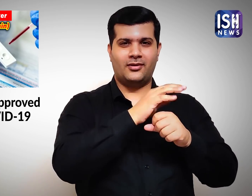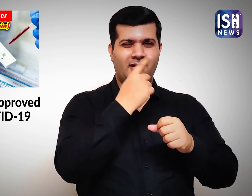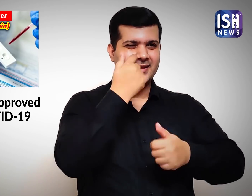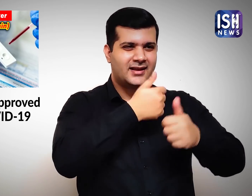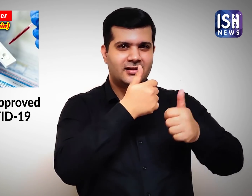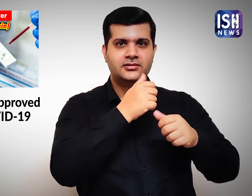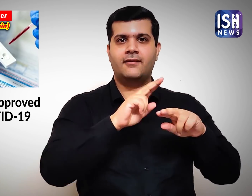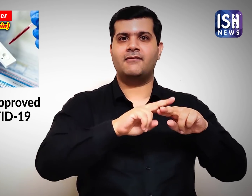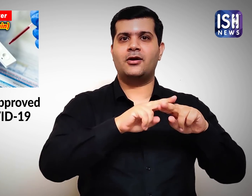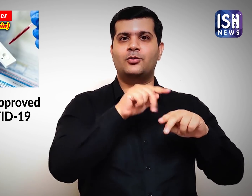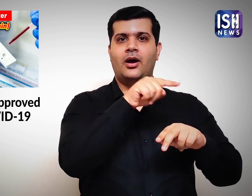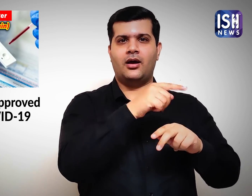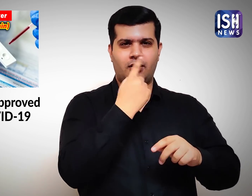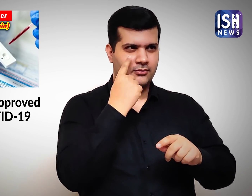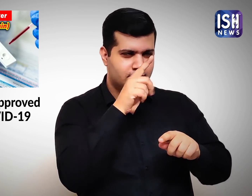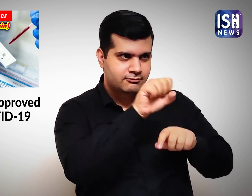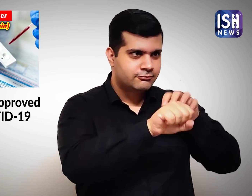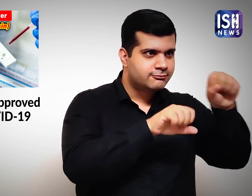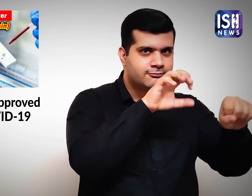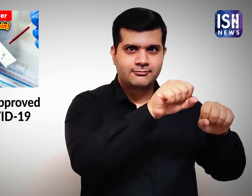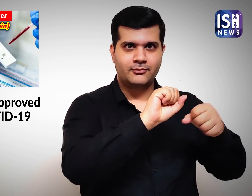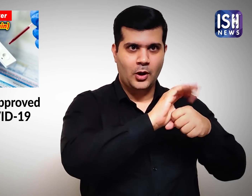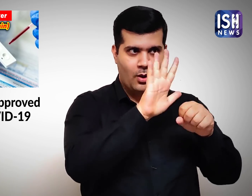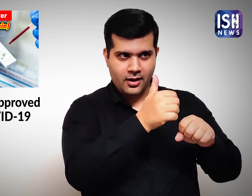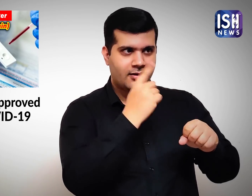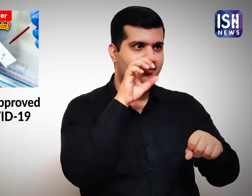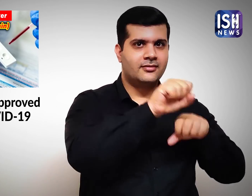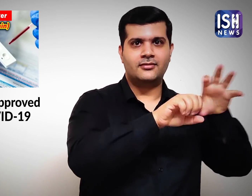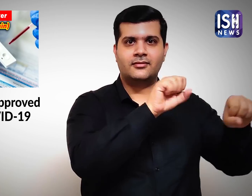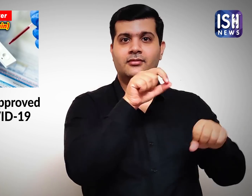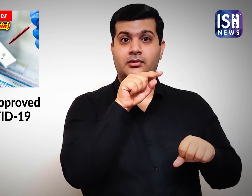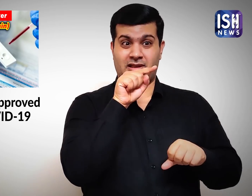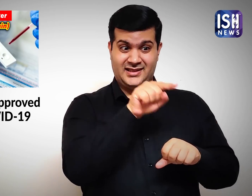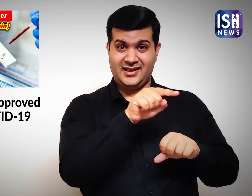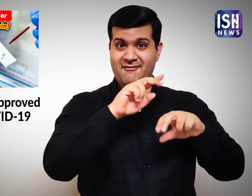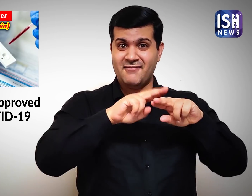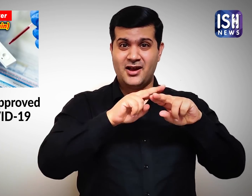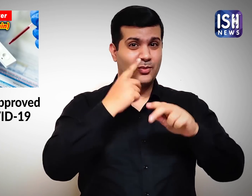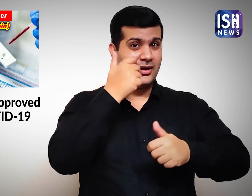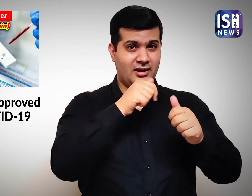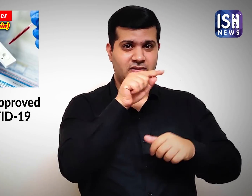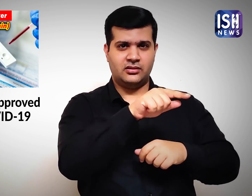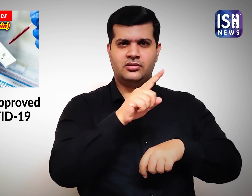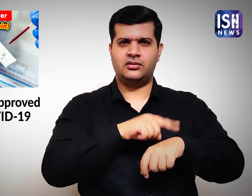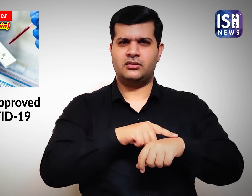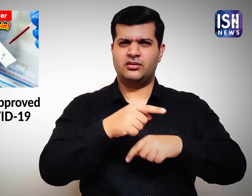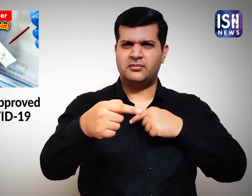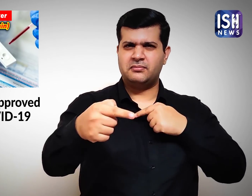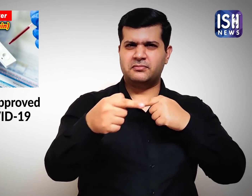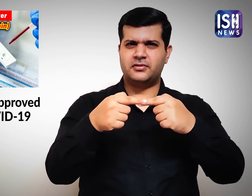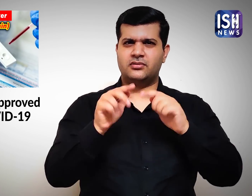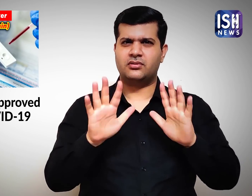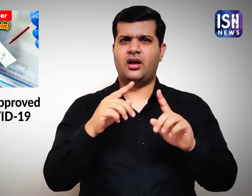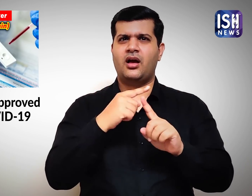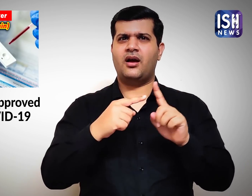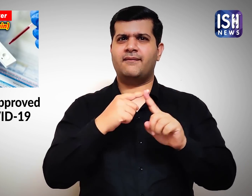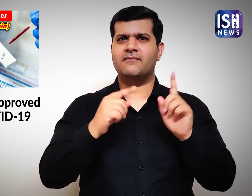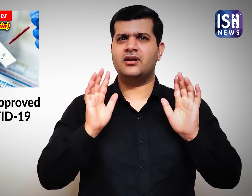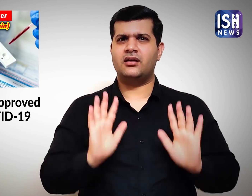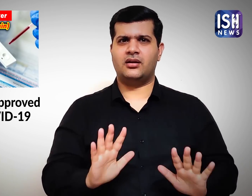The same name has been given to the test for detecting COVID-19 infections. This test detects infections in